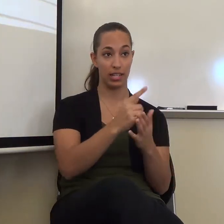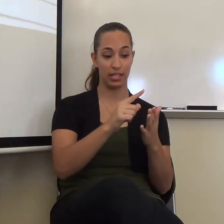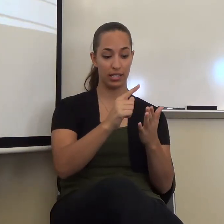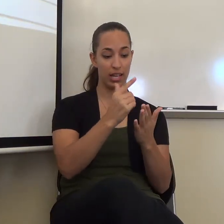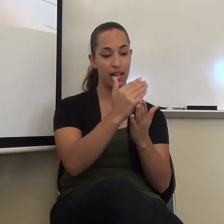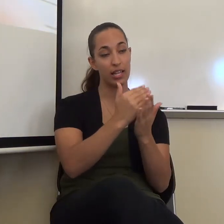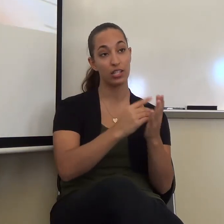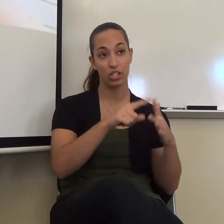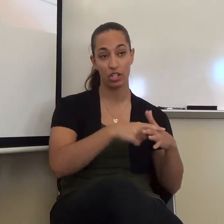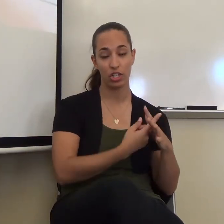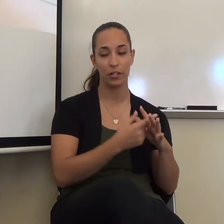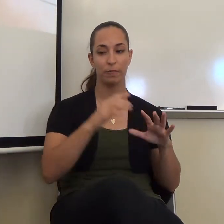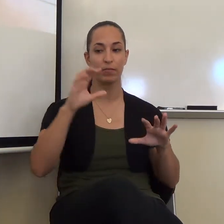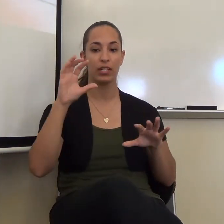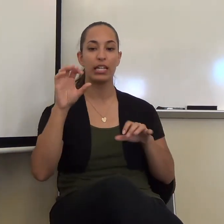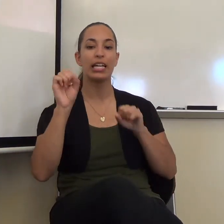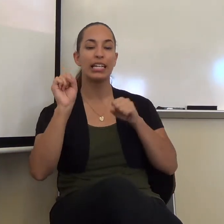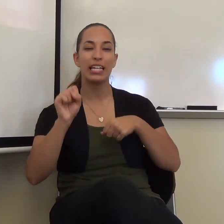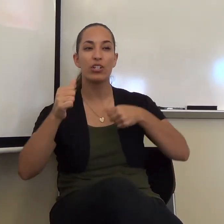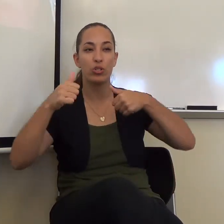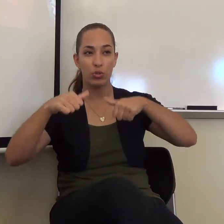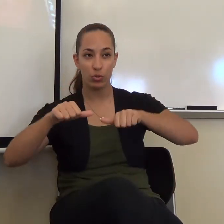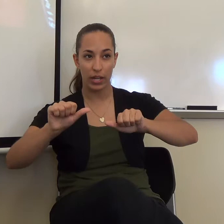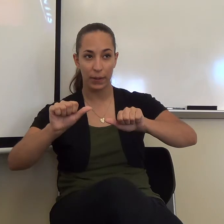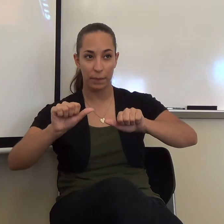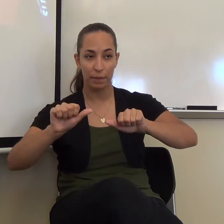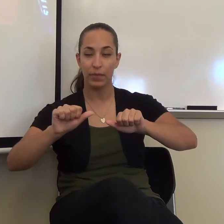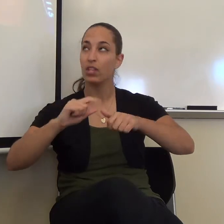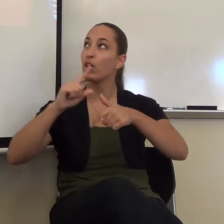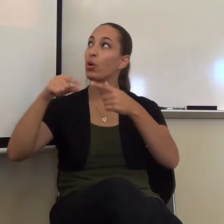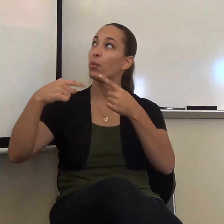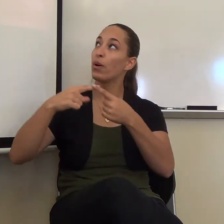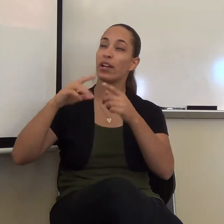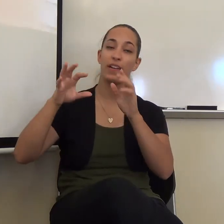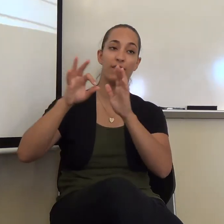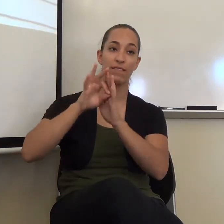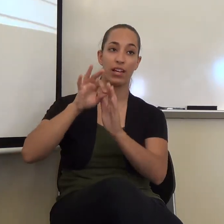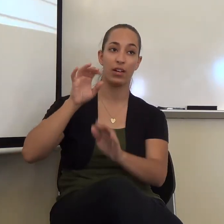can give a try when you have found your